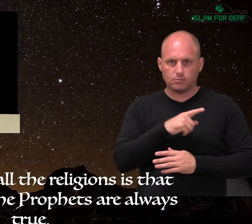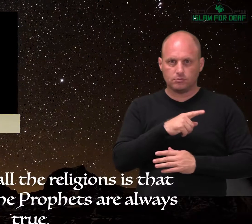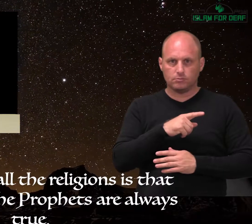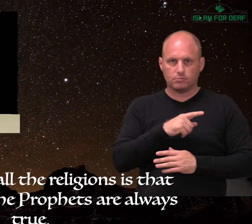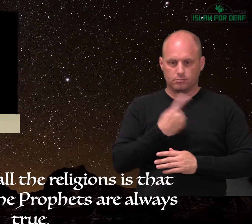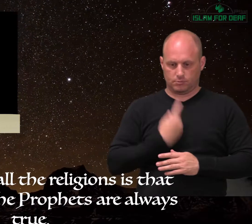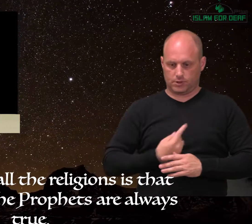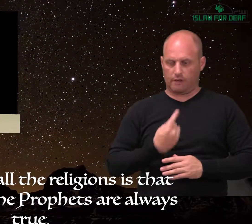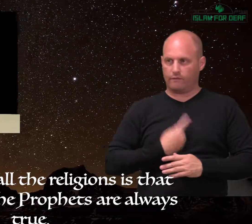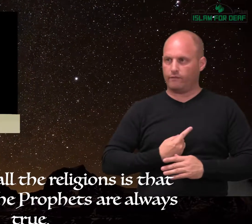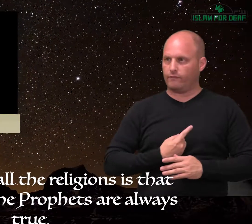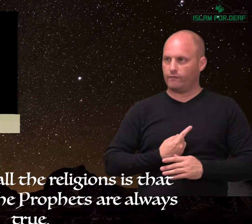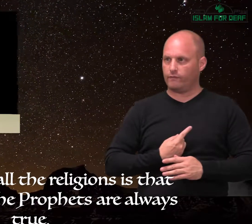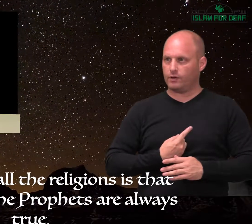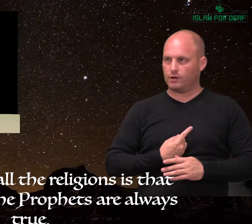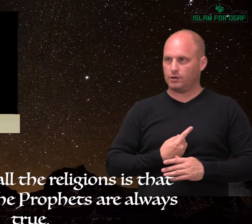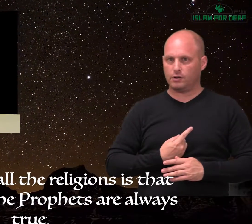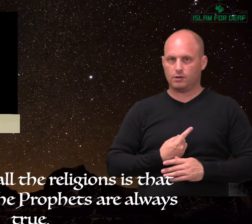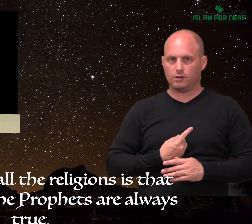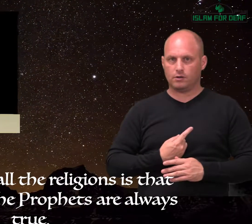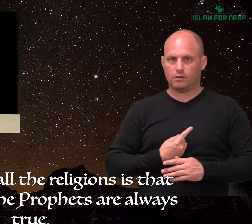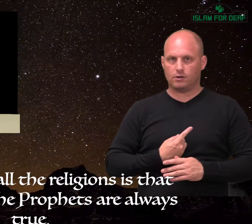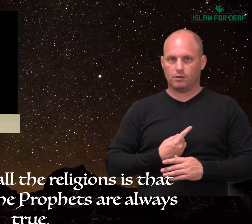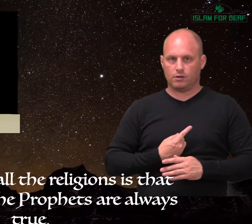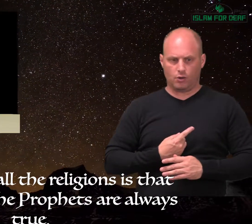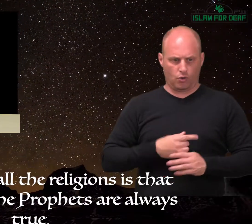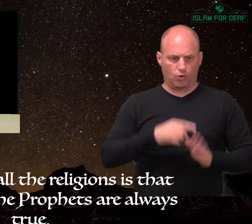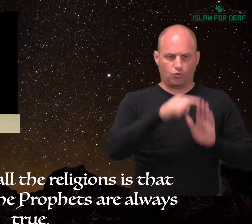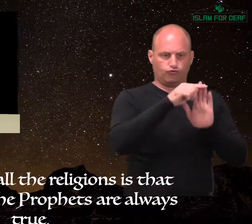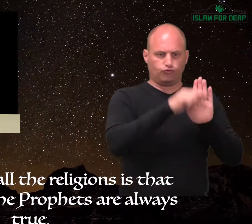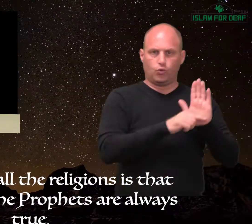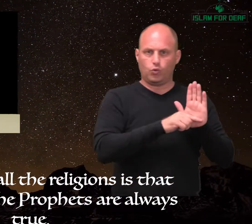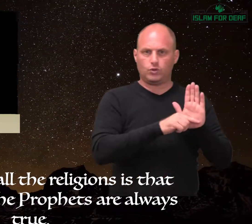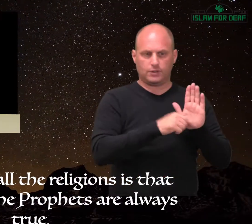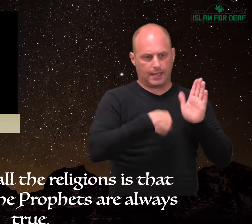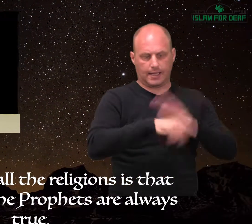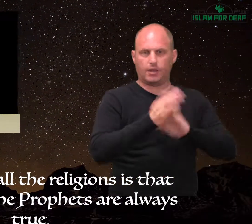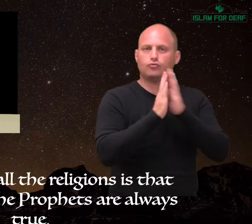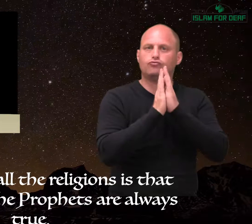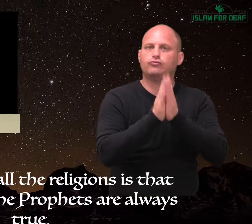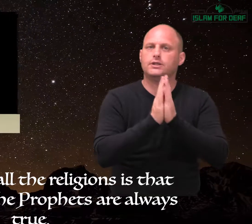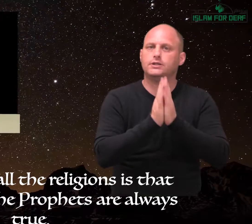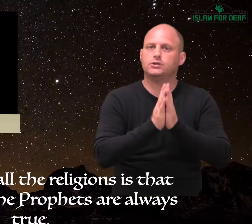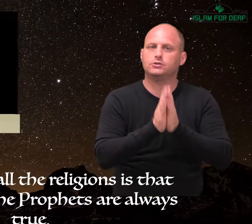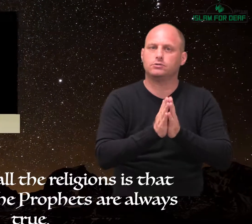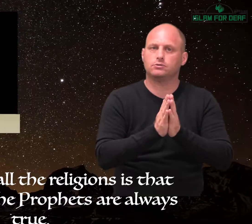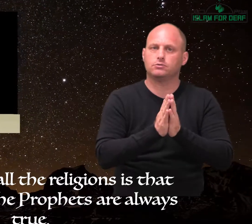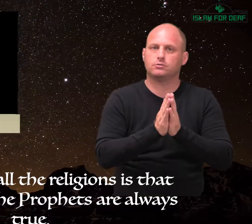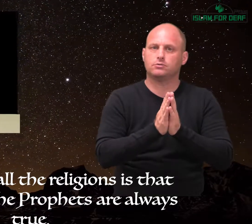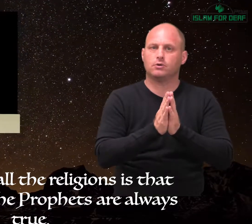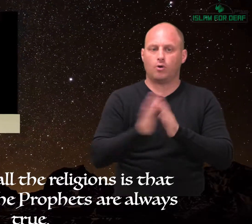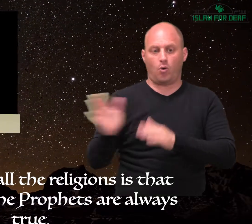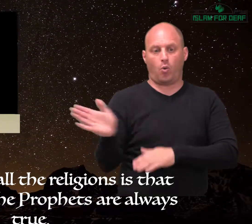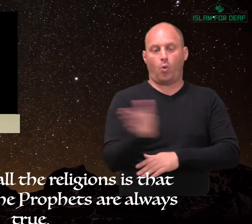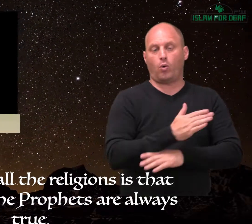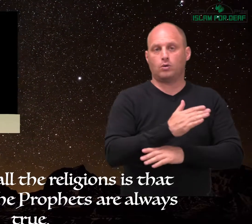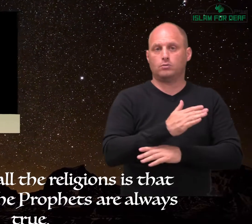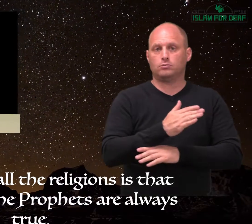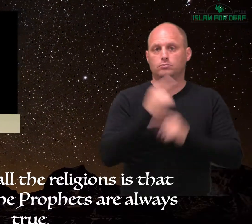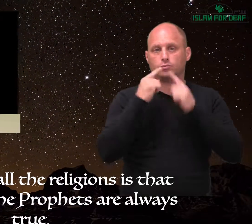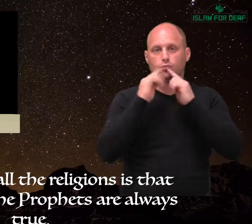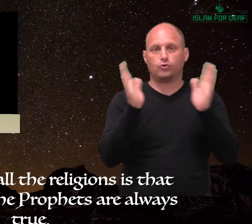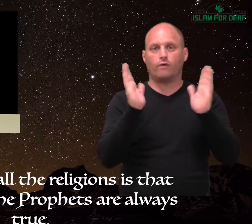And the ruling in all the religion is that the dream of the prophets